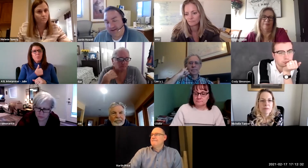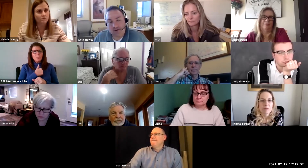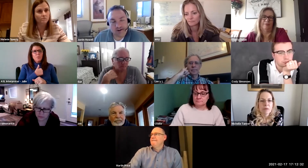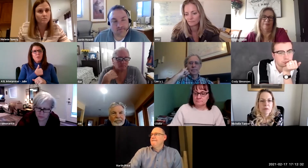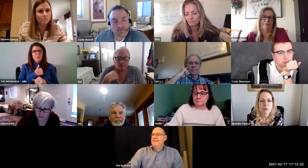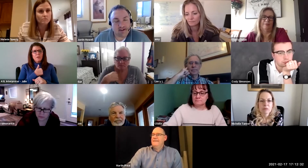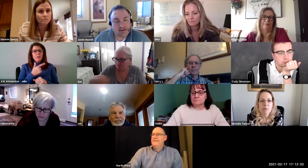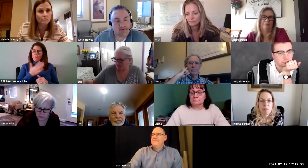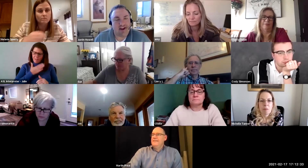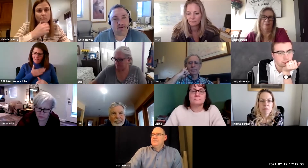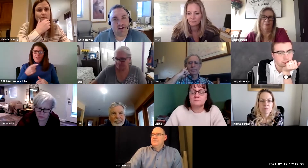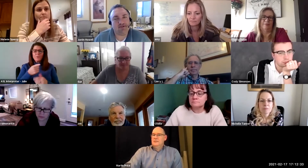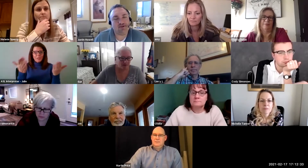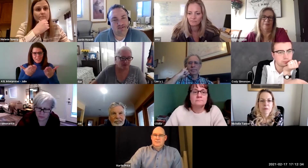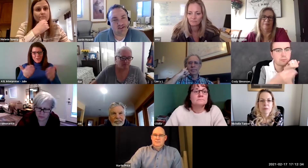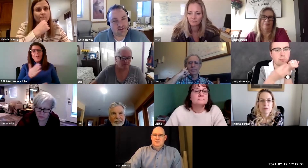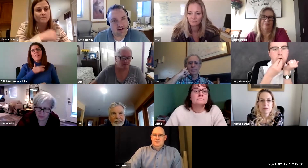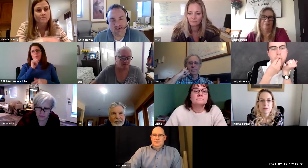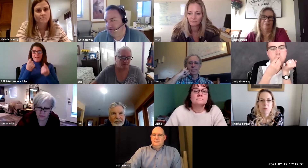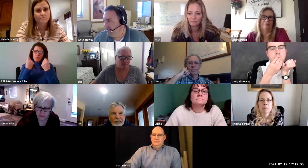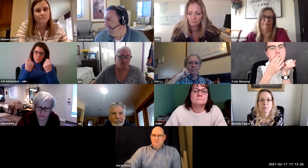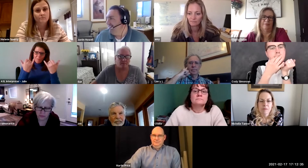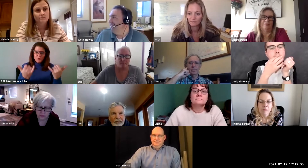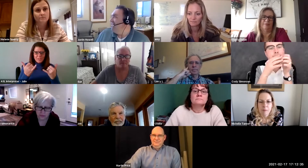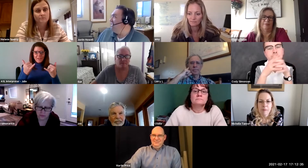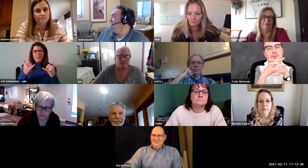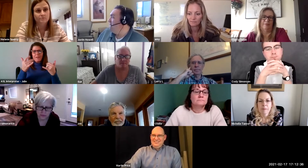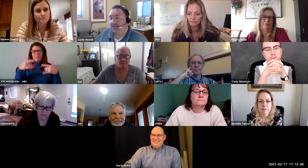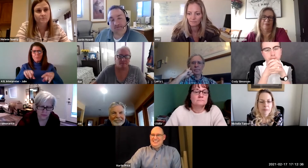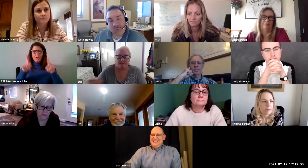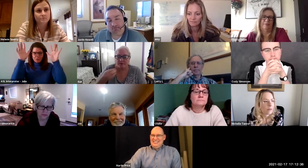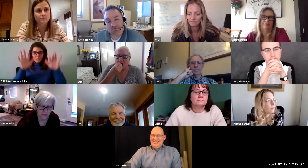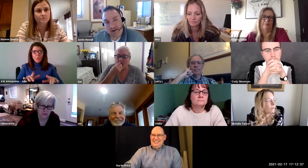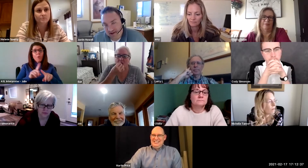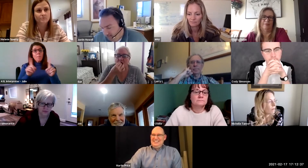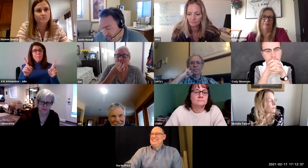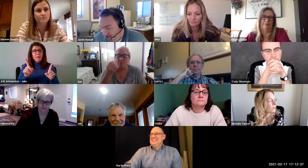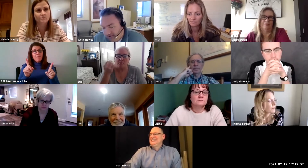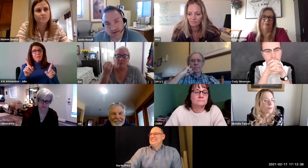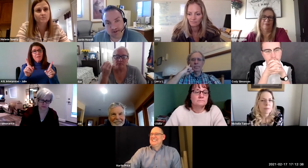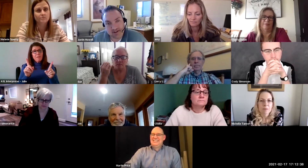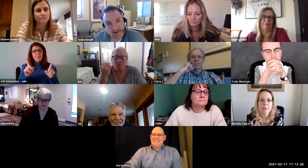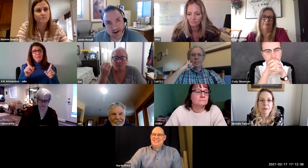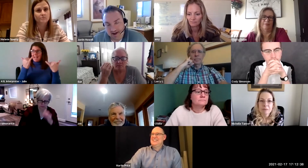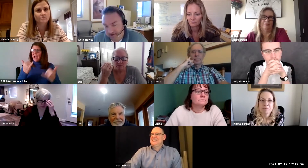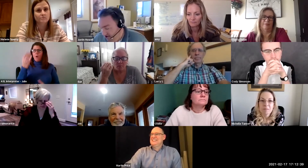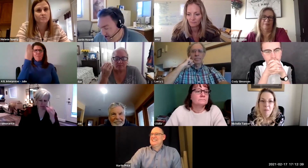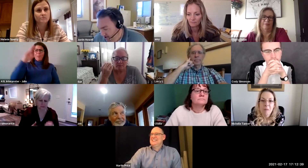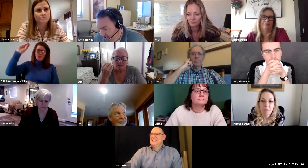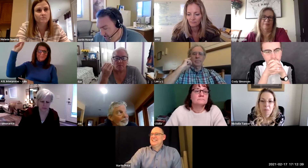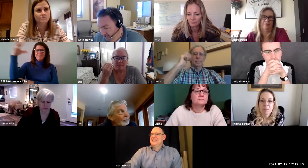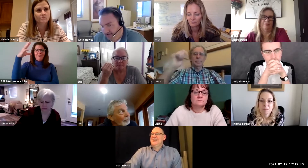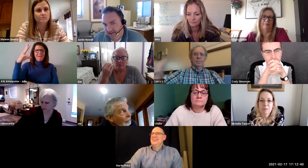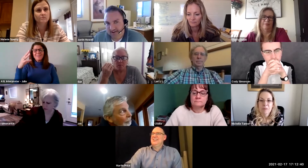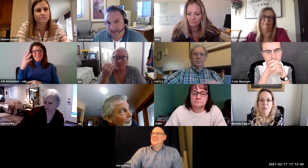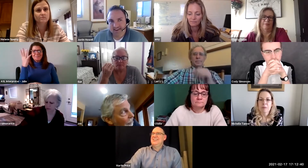I'm glad you all could make it, and I'm glad we don't have to drive in the snow. Though it is a pretty blue sunshine sky out there right